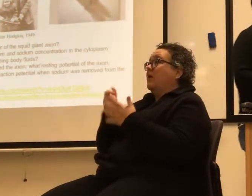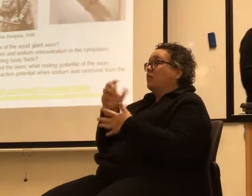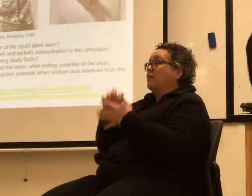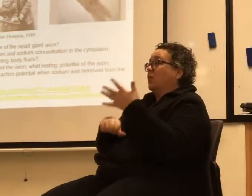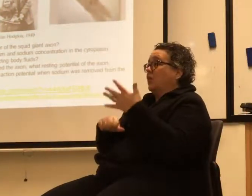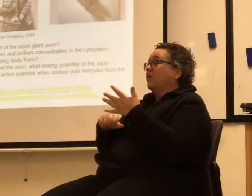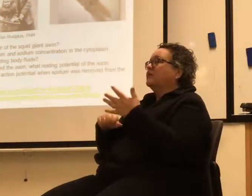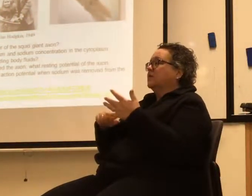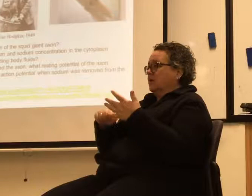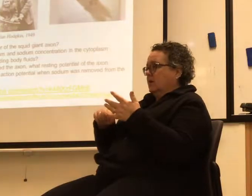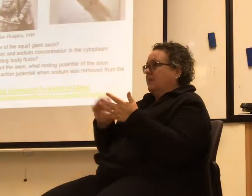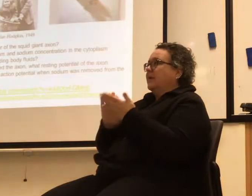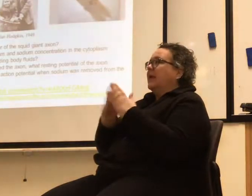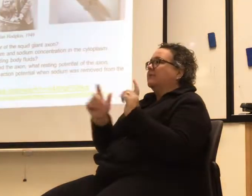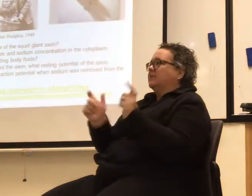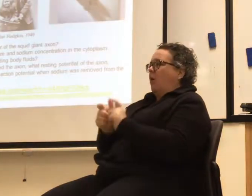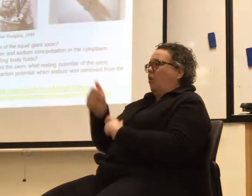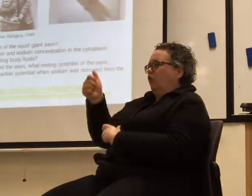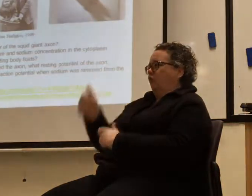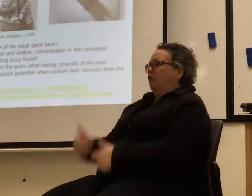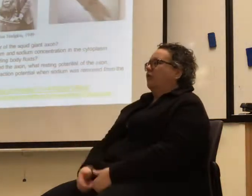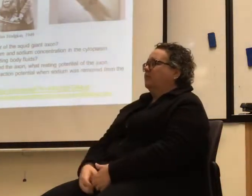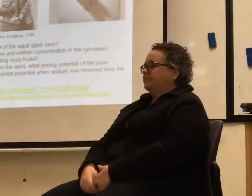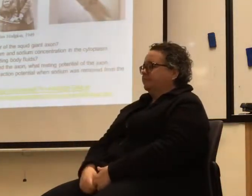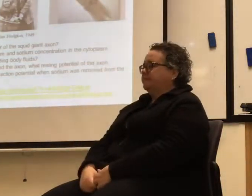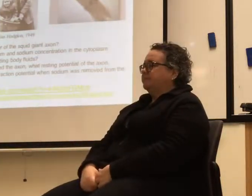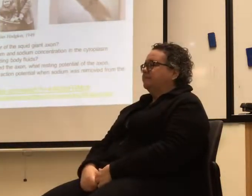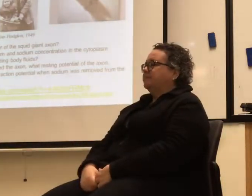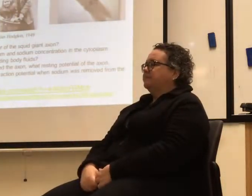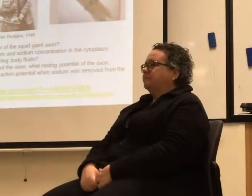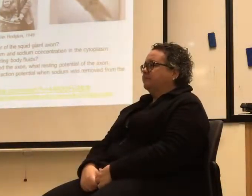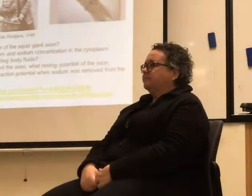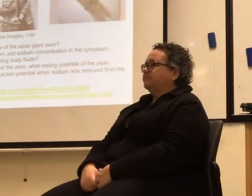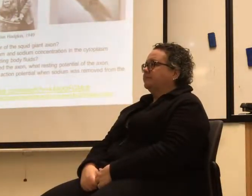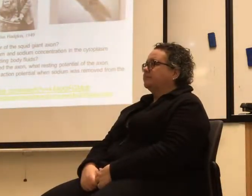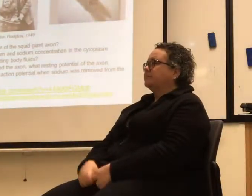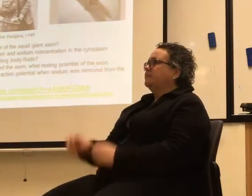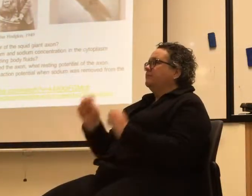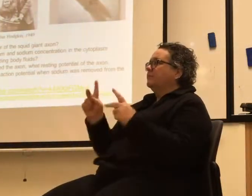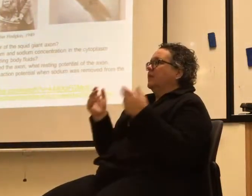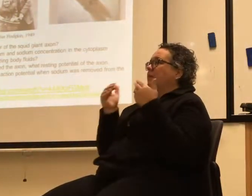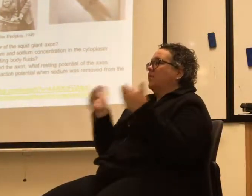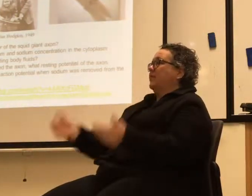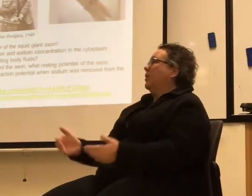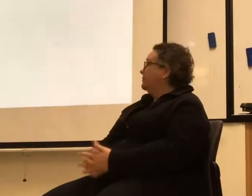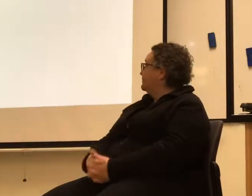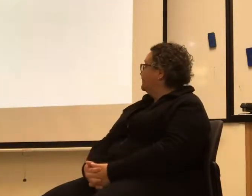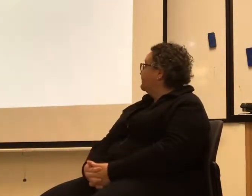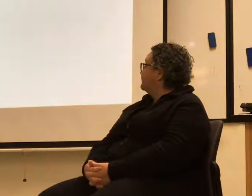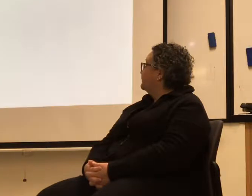became smaller. All right, so let's move on.